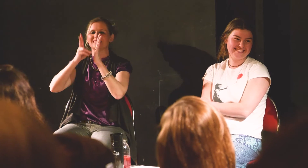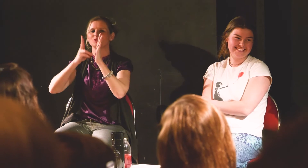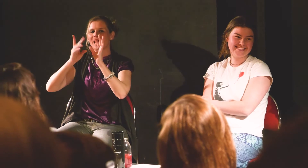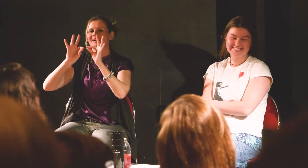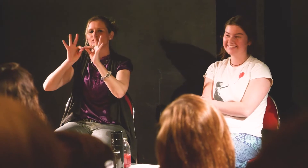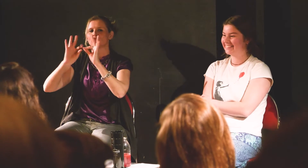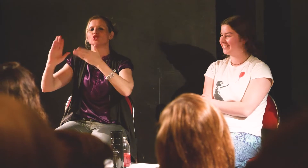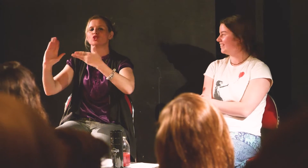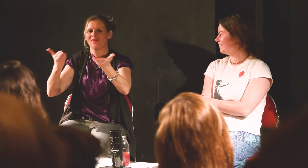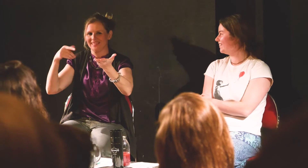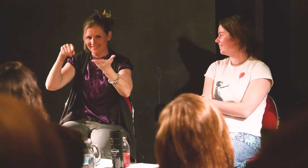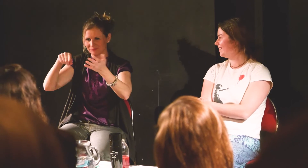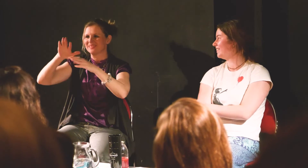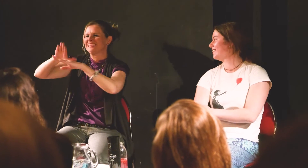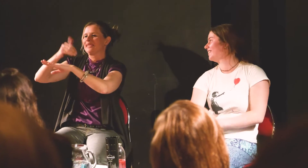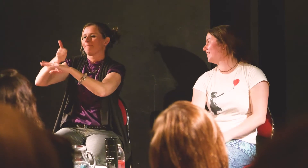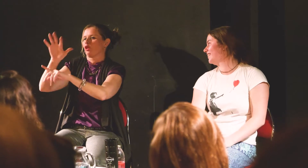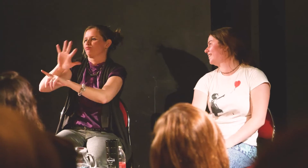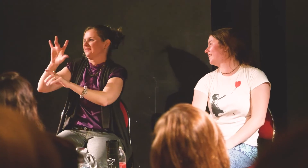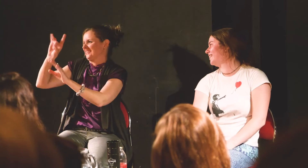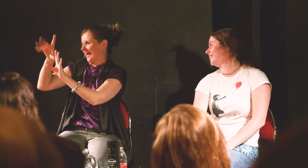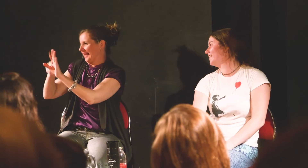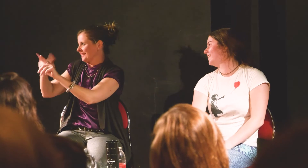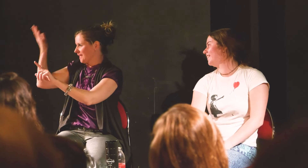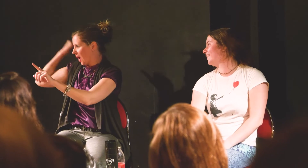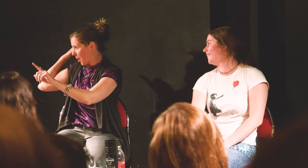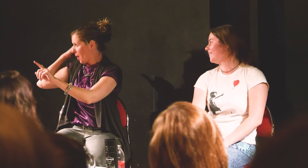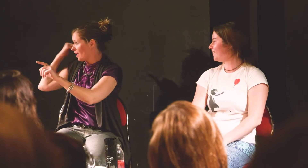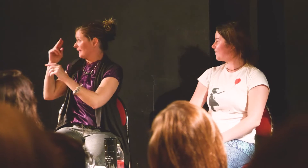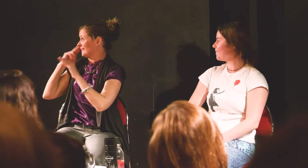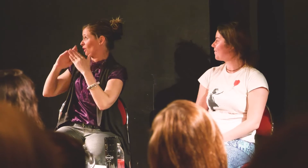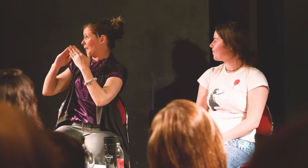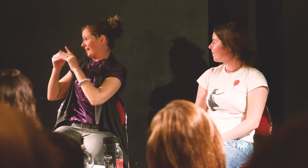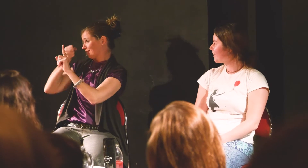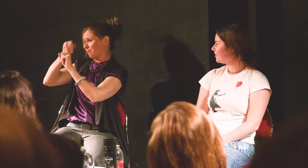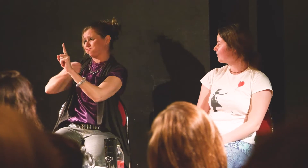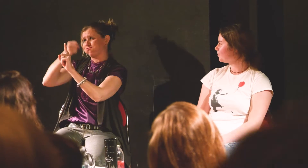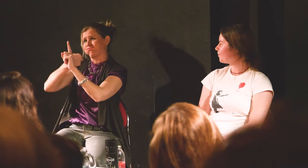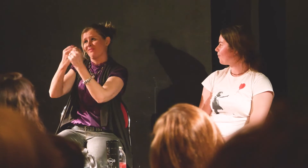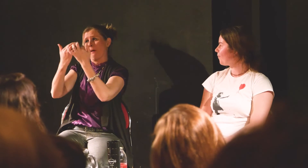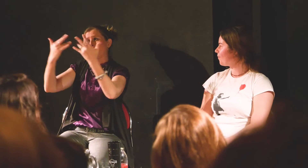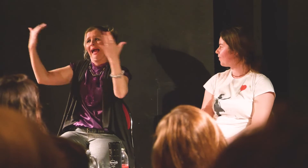really. Sure. So video interpreting service was set up around 10 years ago now. And so the deaf community